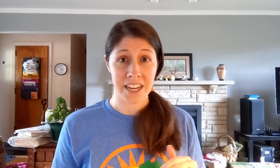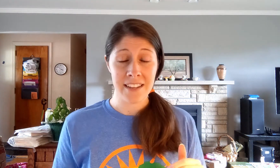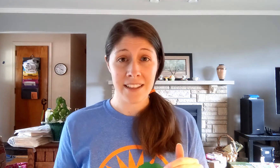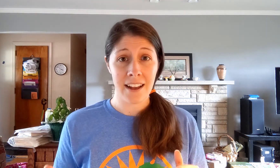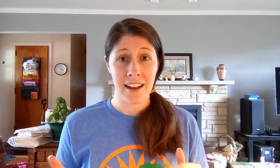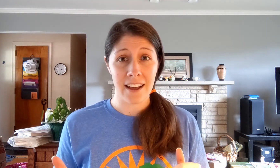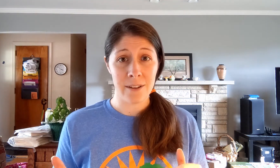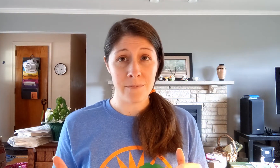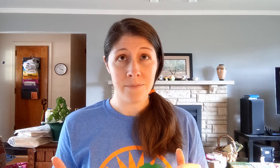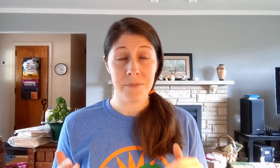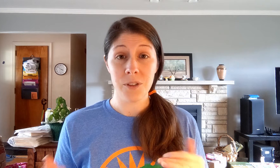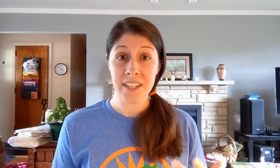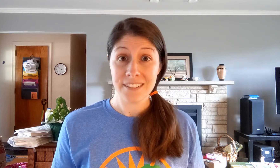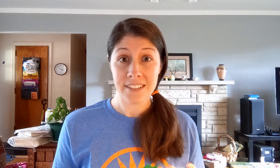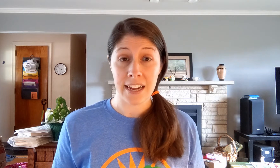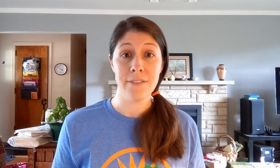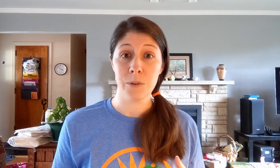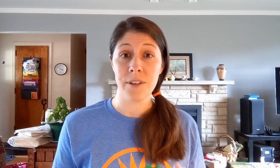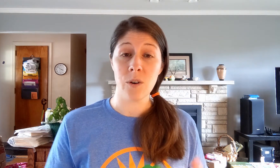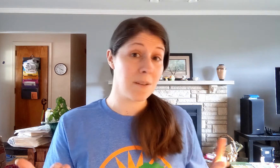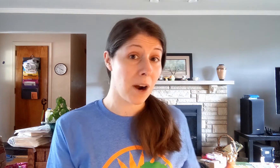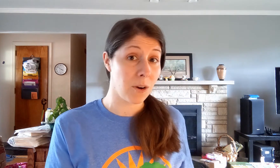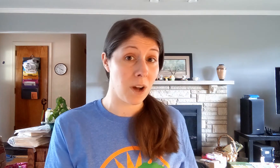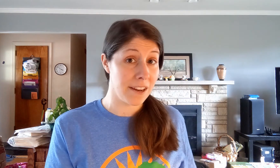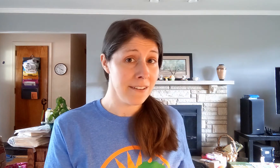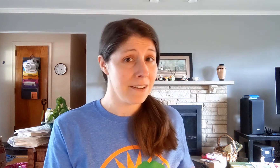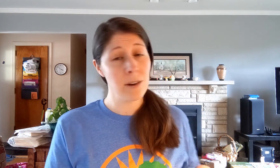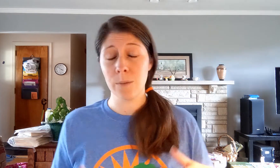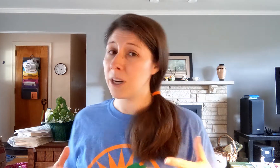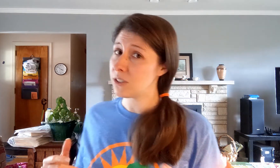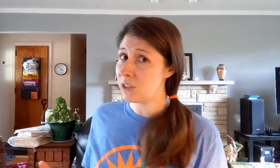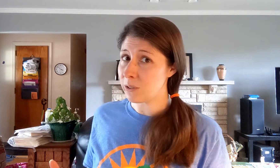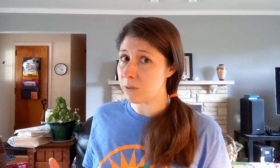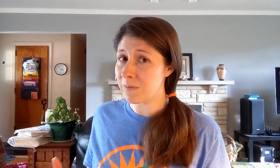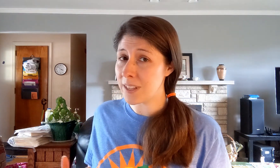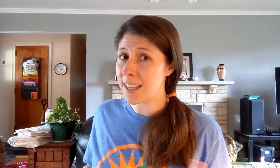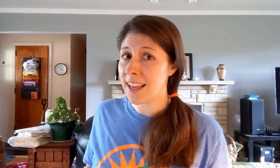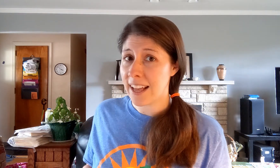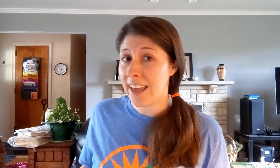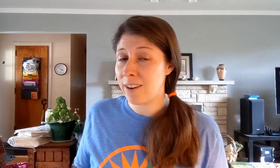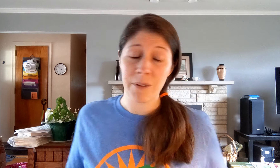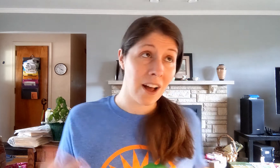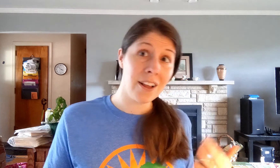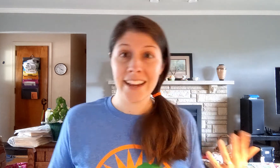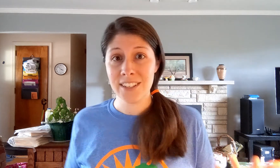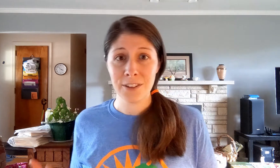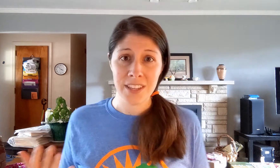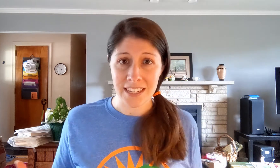recording, you get to decide if you want to record part 1 or part 2. And we all like different things.